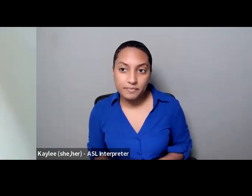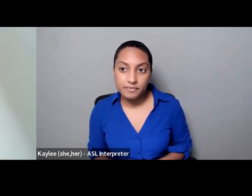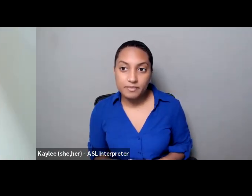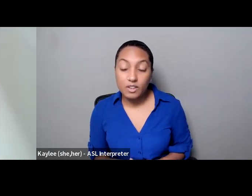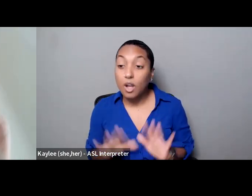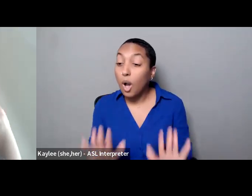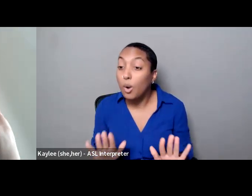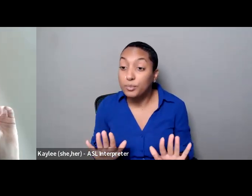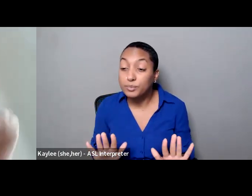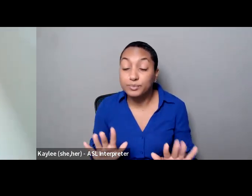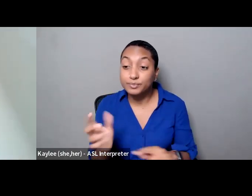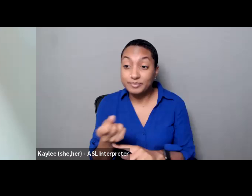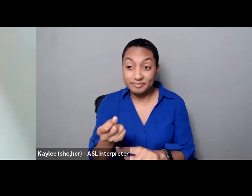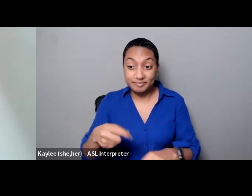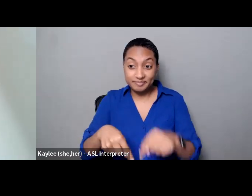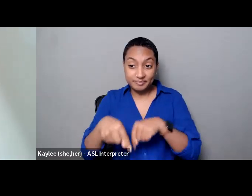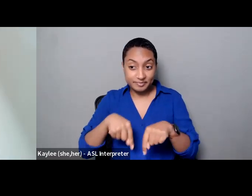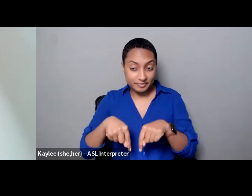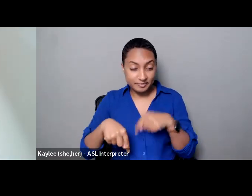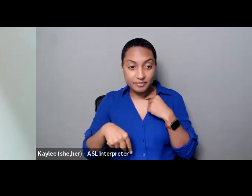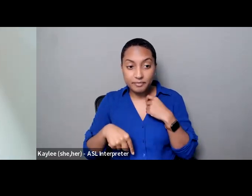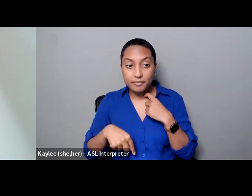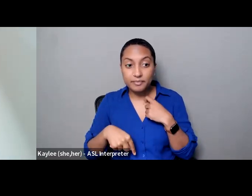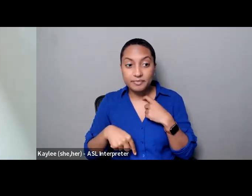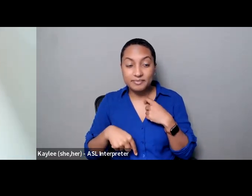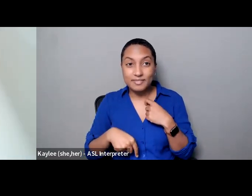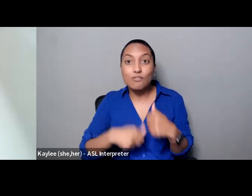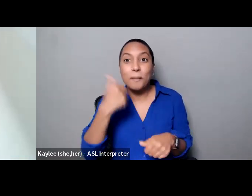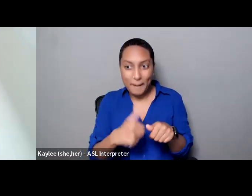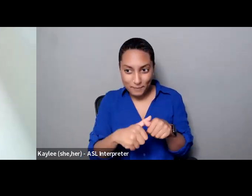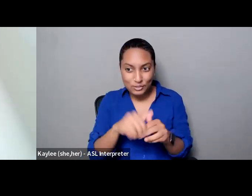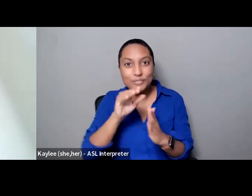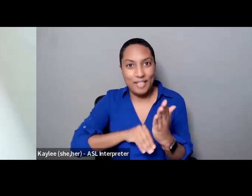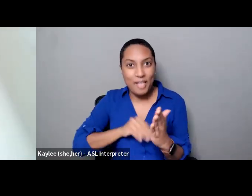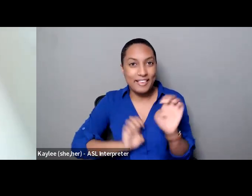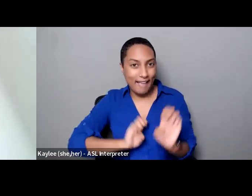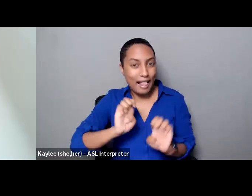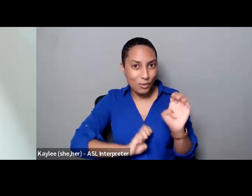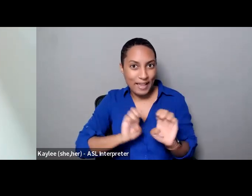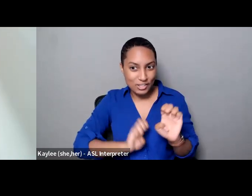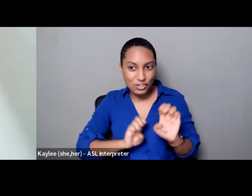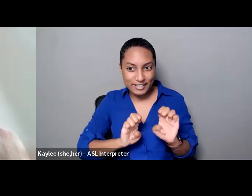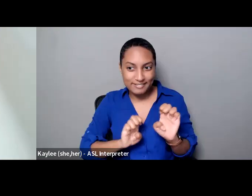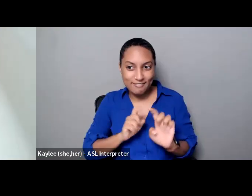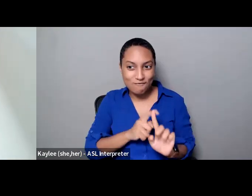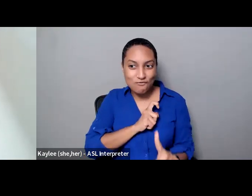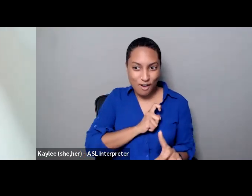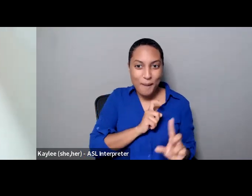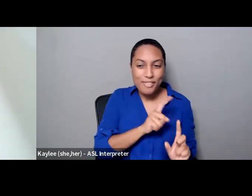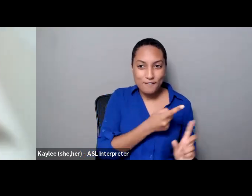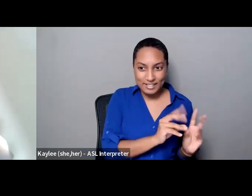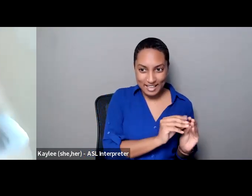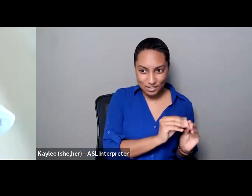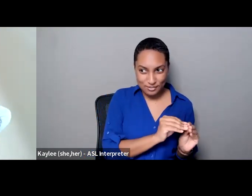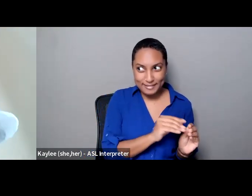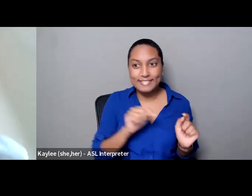before I get into this, just make sure that you fill out the evaluation for this first session, because we are moving on to our next session